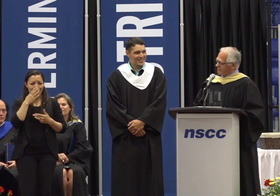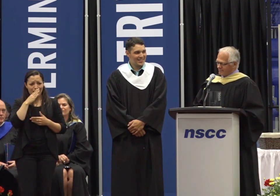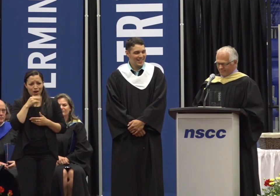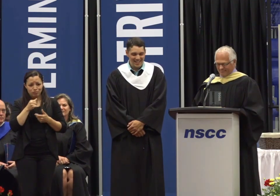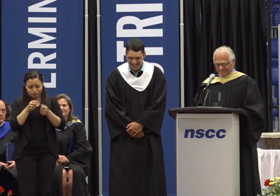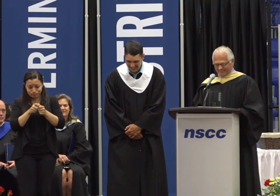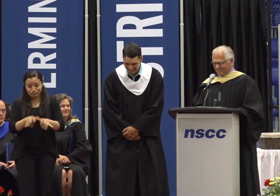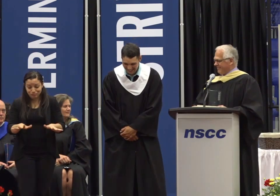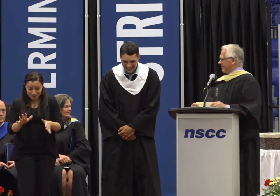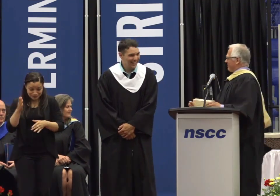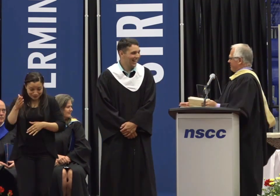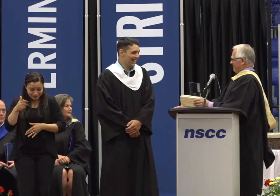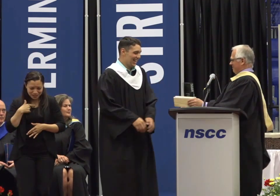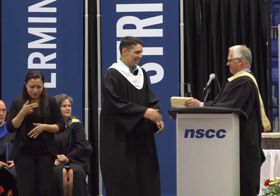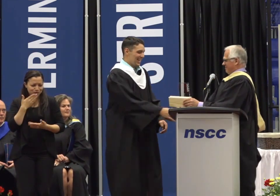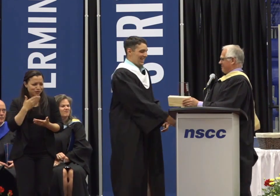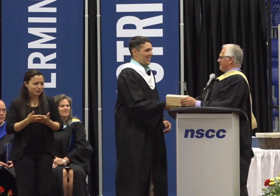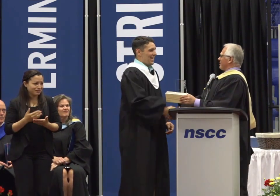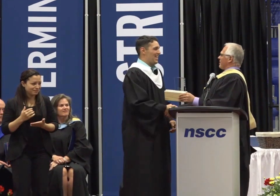speech.